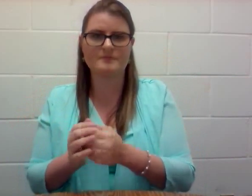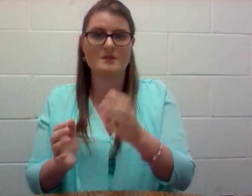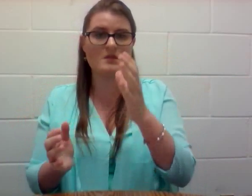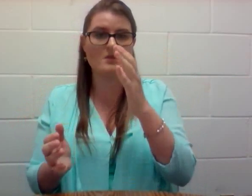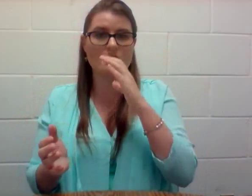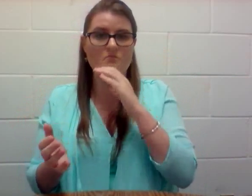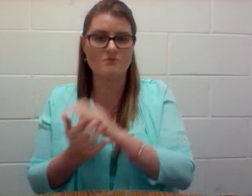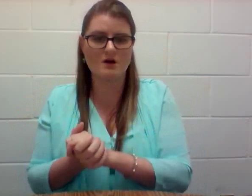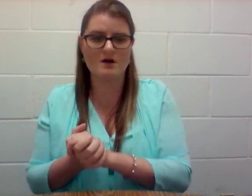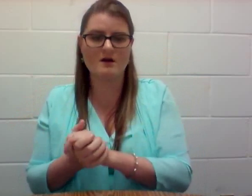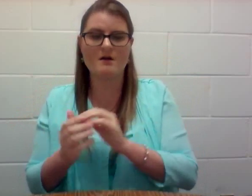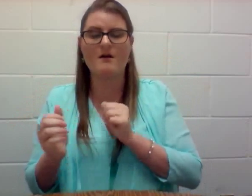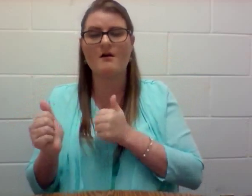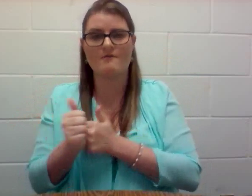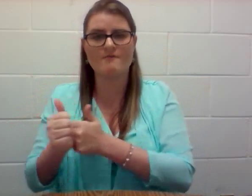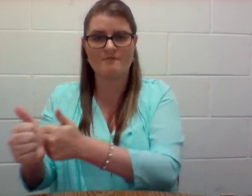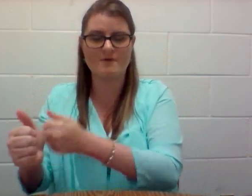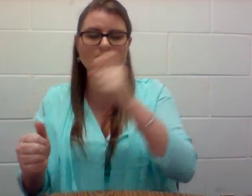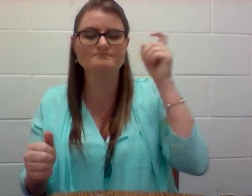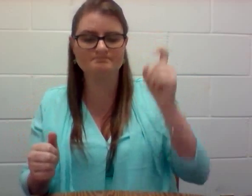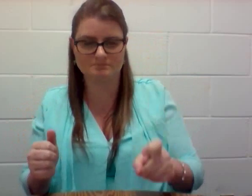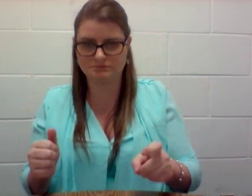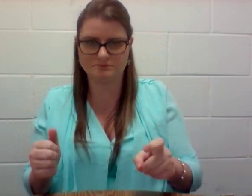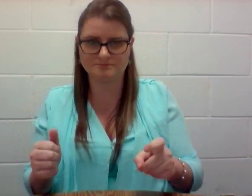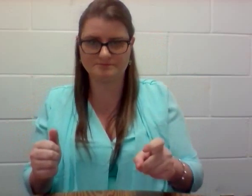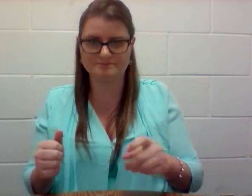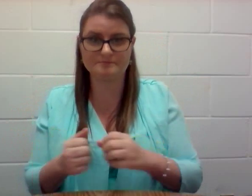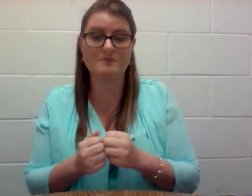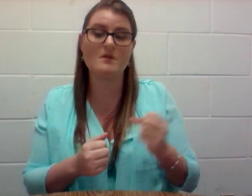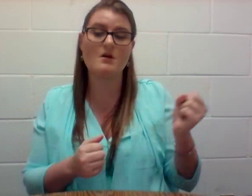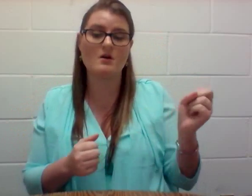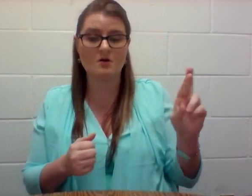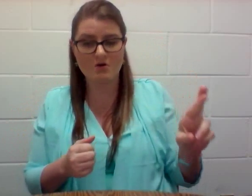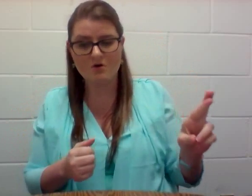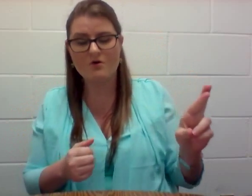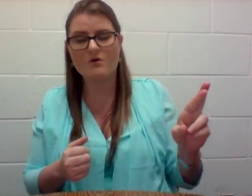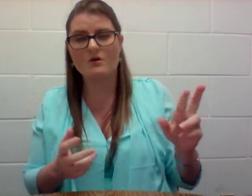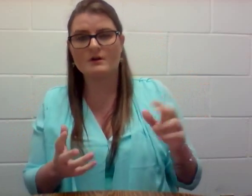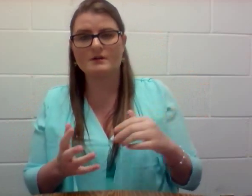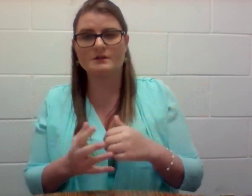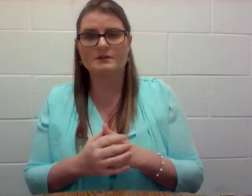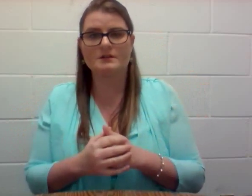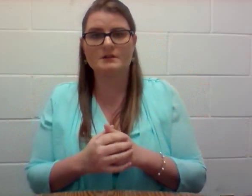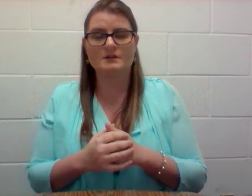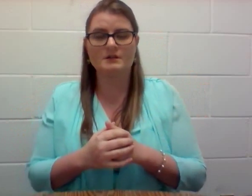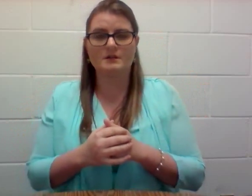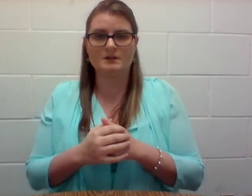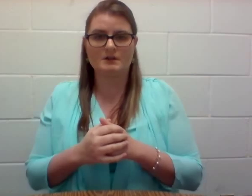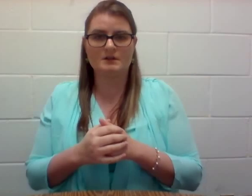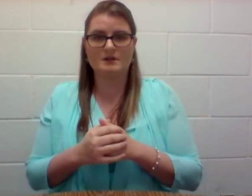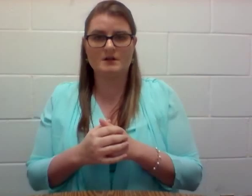influence is very directive, and some is non-directive. For example, a drill sergeant might